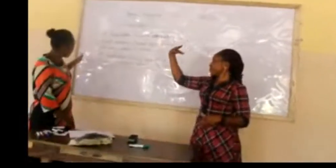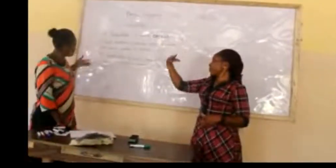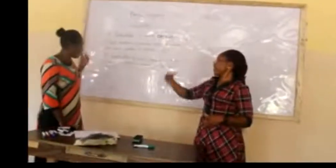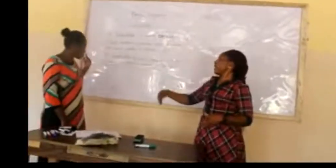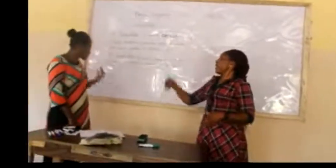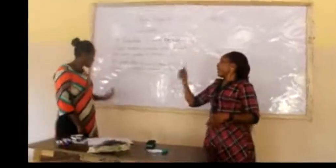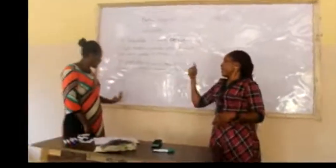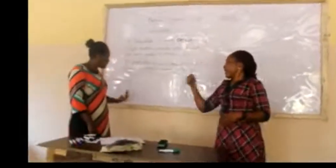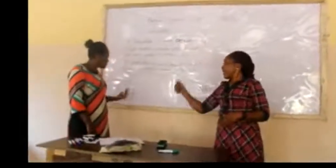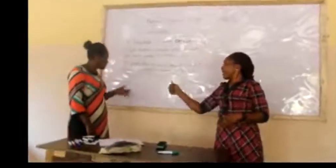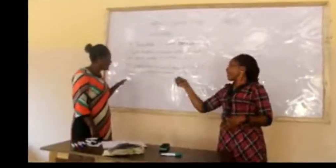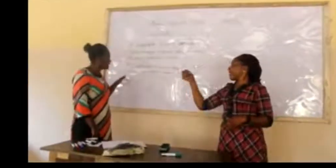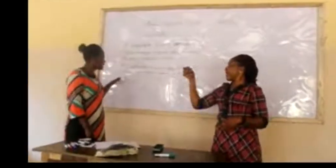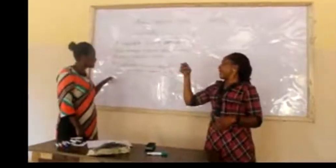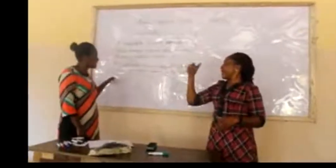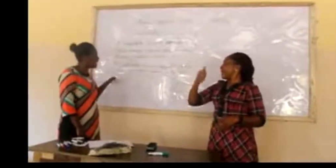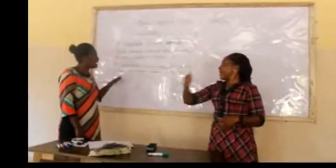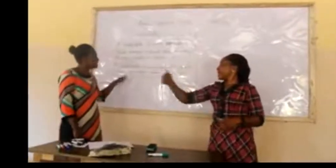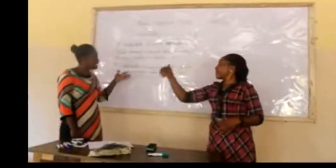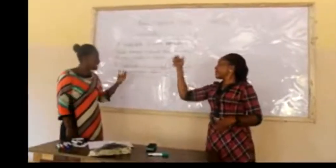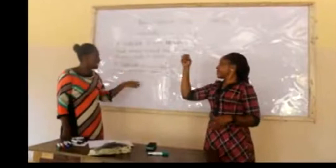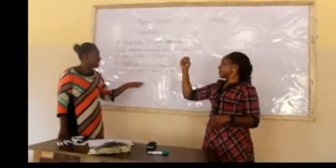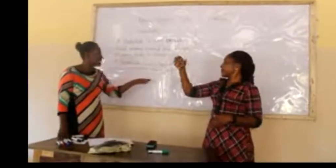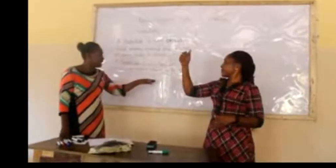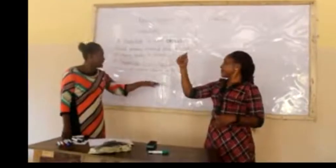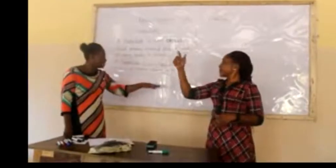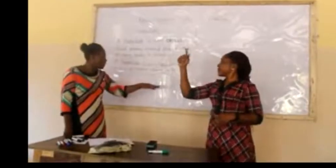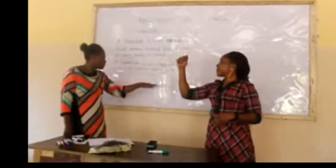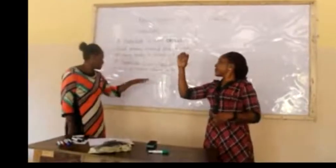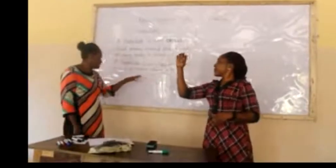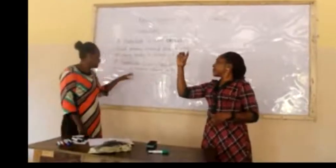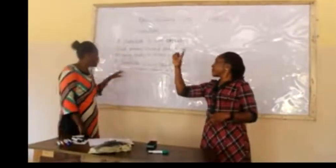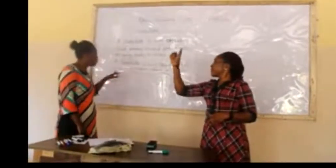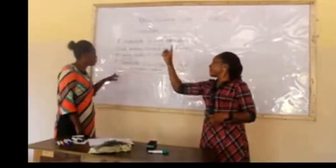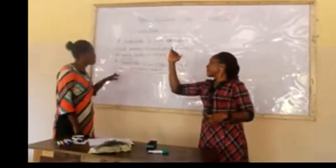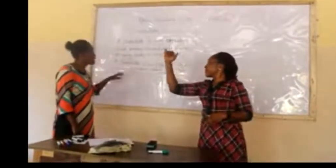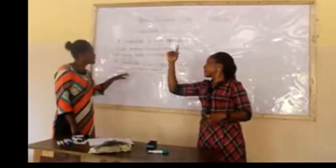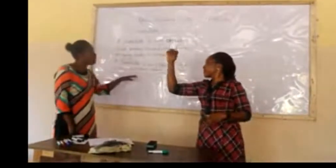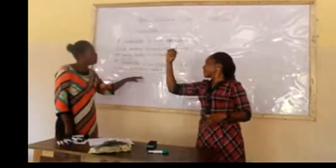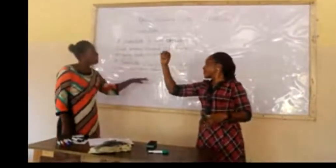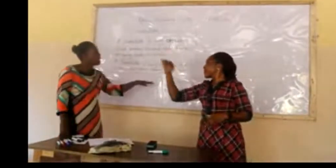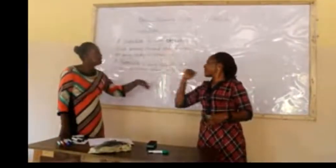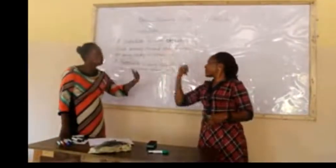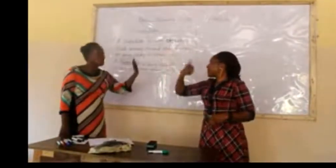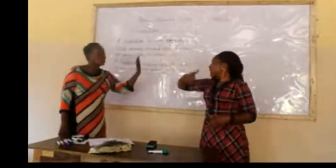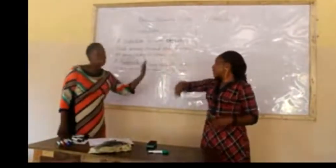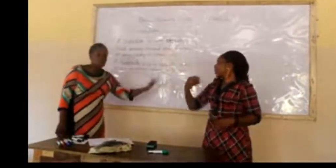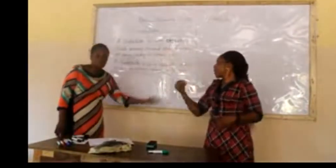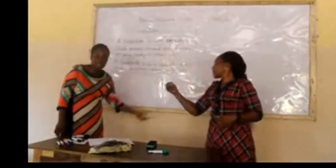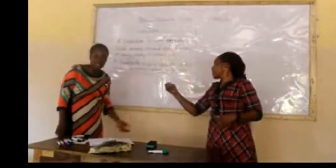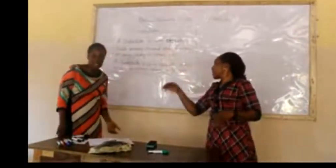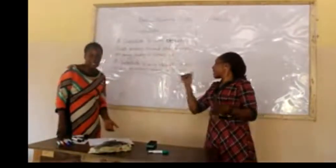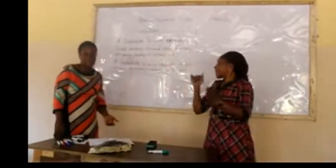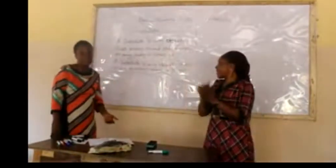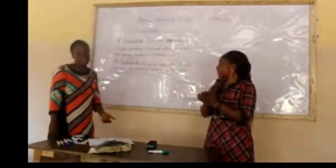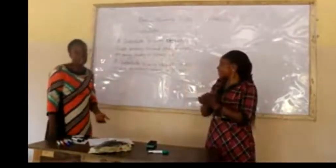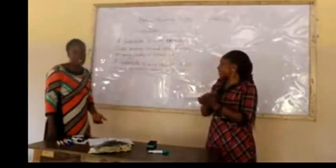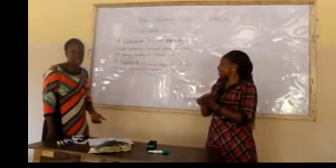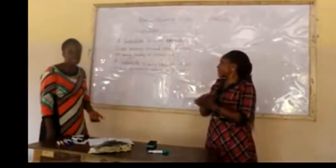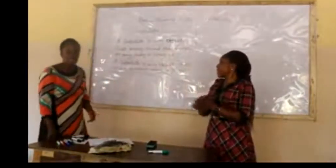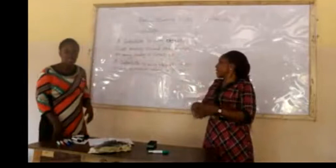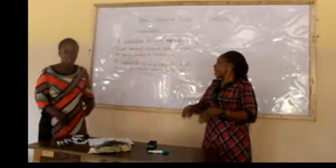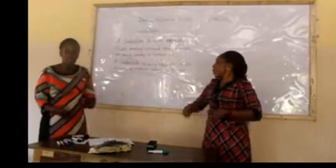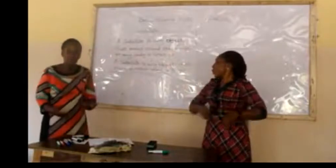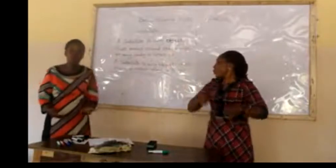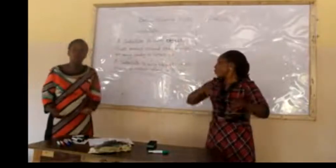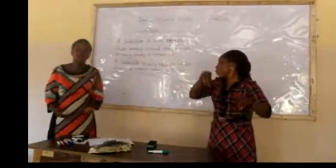So you can define a satellite again as any object that orbits or moves around what? A planet. For